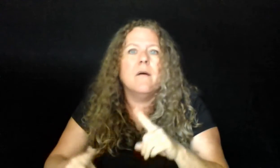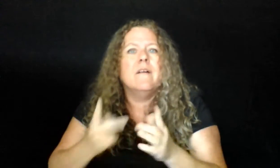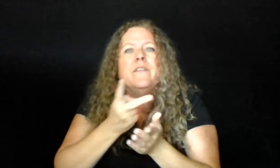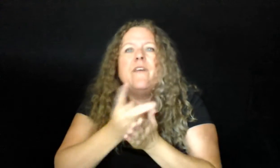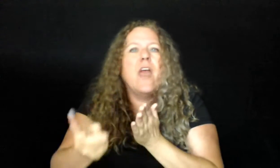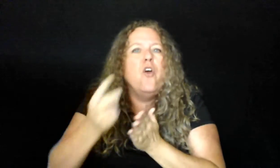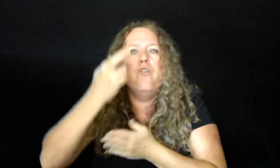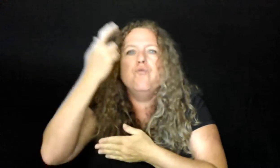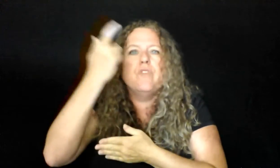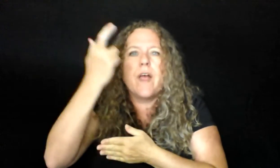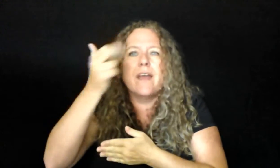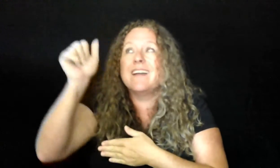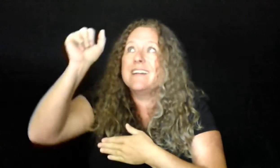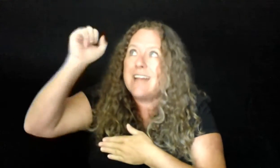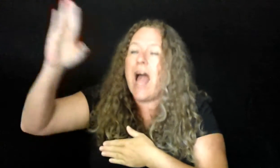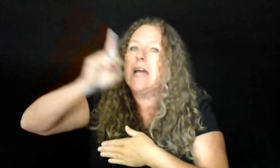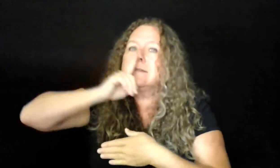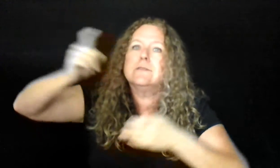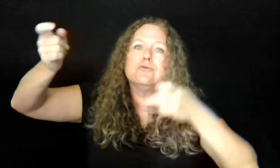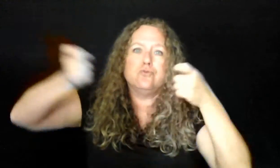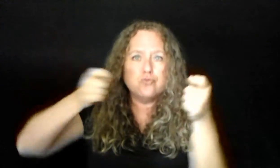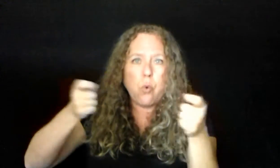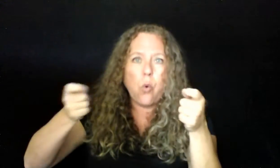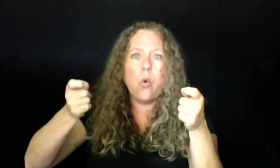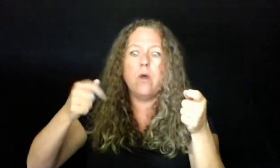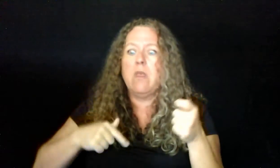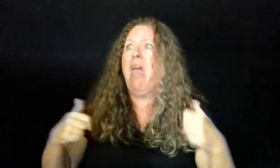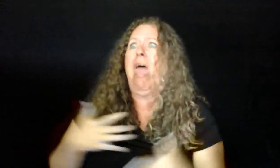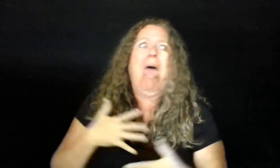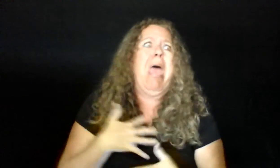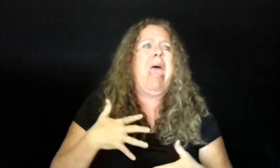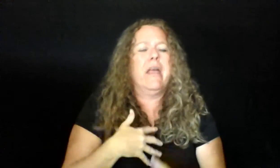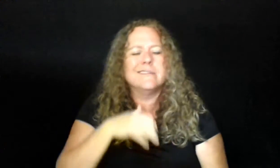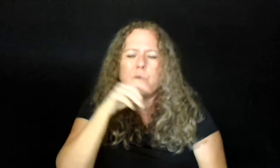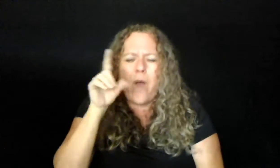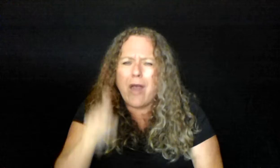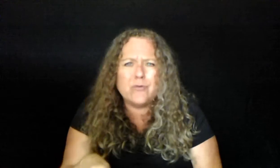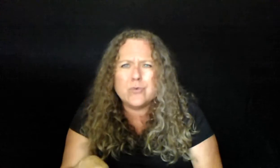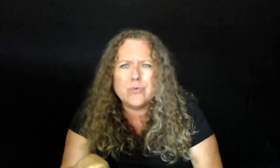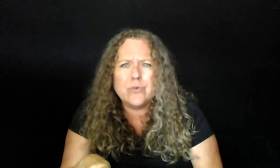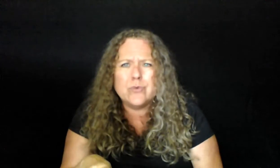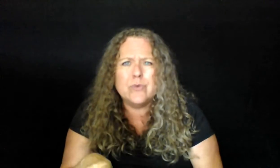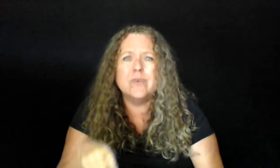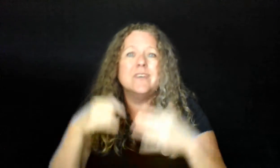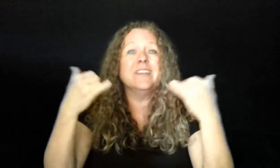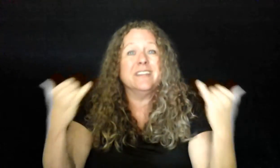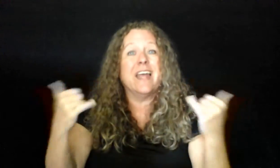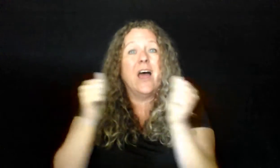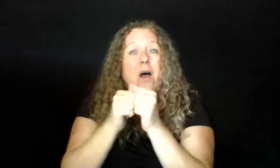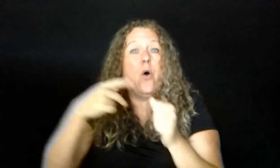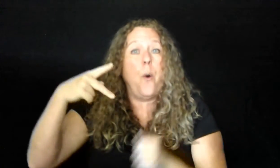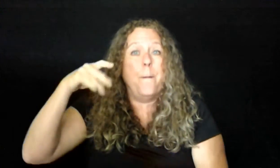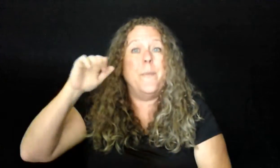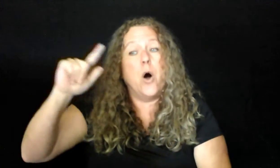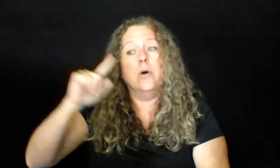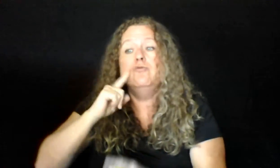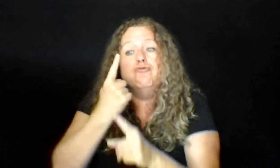the providence of God, and they were afraid when they didn't need to be. Now we're with Paul. He's exactly where he's supposed to be, sort of, but he's at the wrong